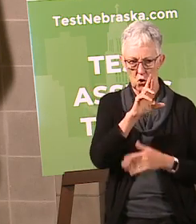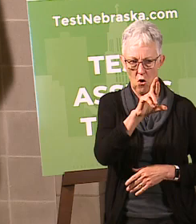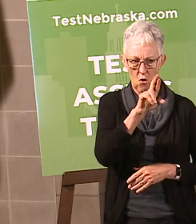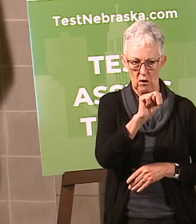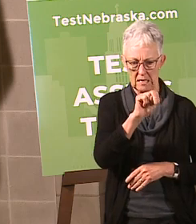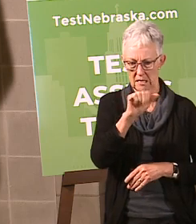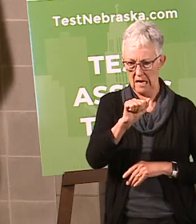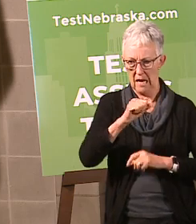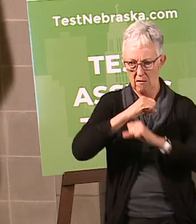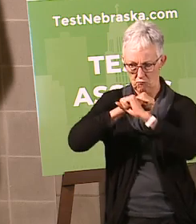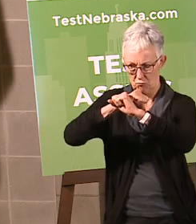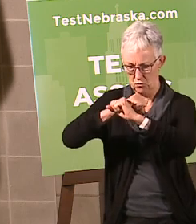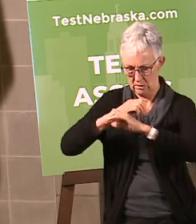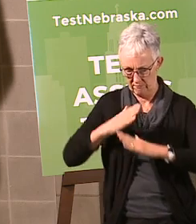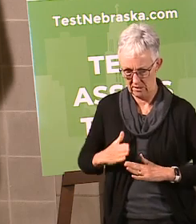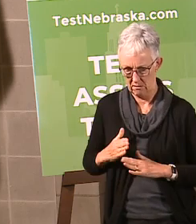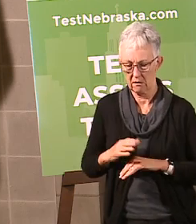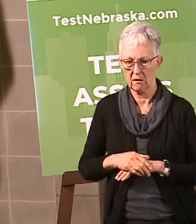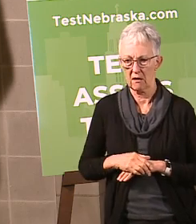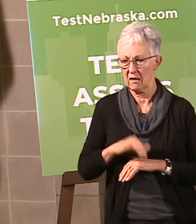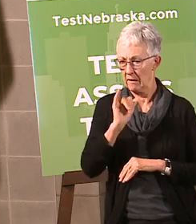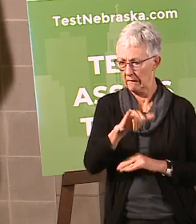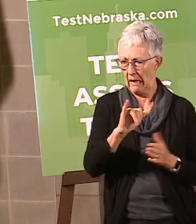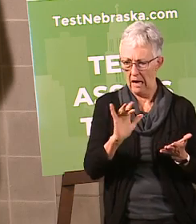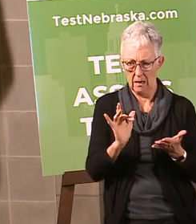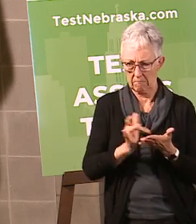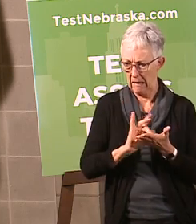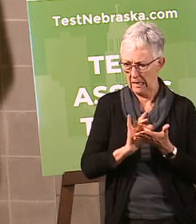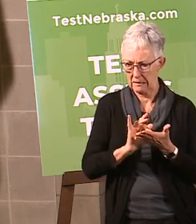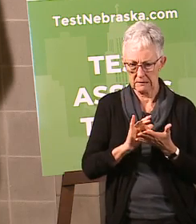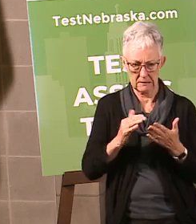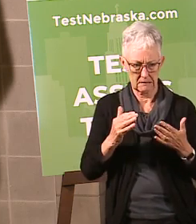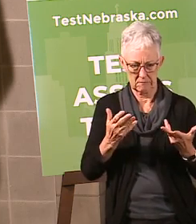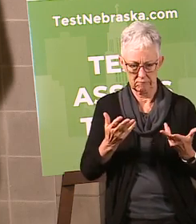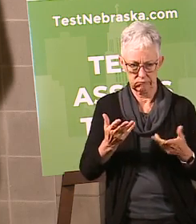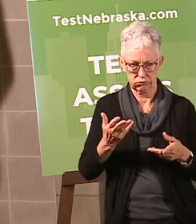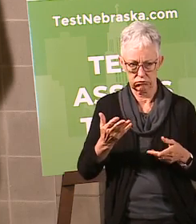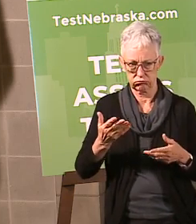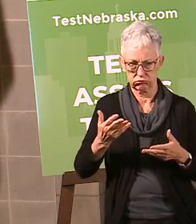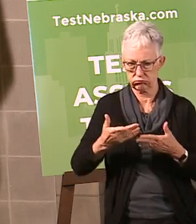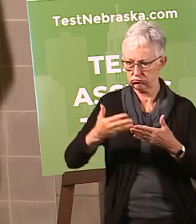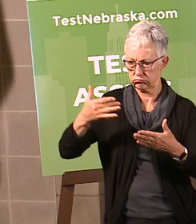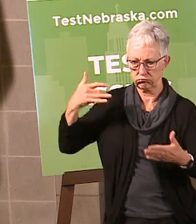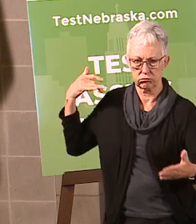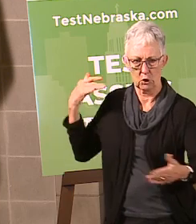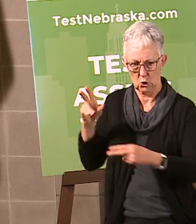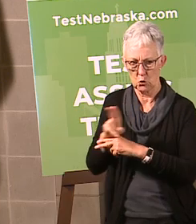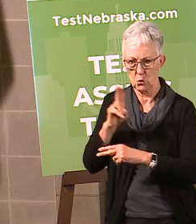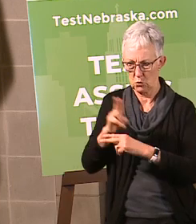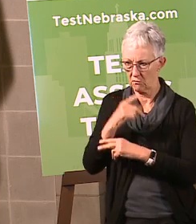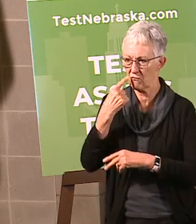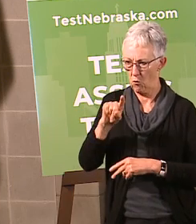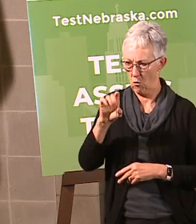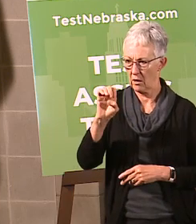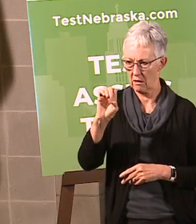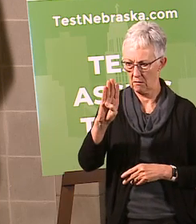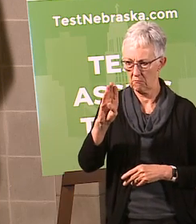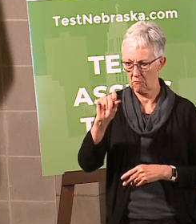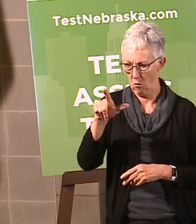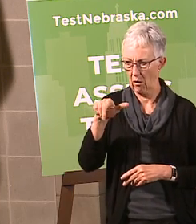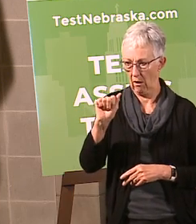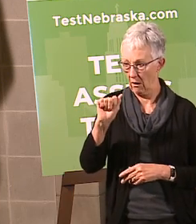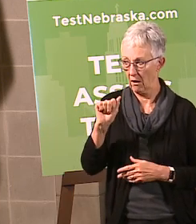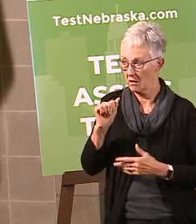polymerase inhibitor. Dates back to some of the other uses, even back to Ebola, where it was found to be somewhat useful